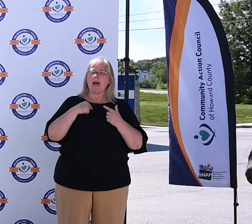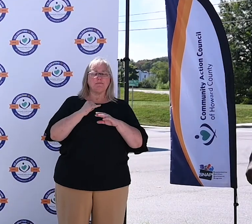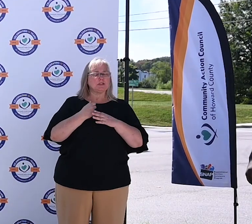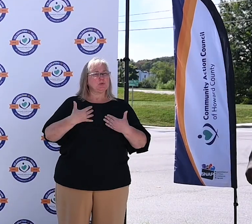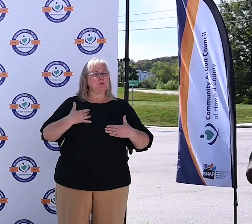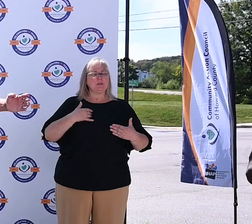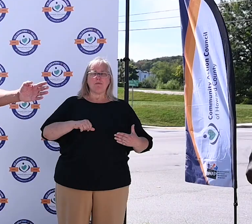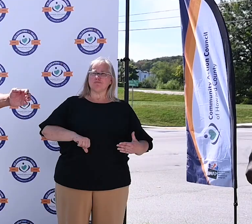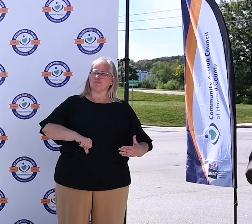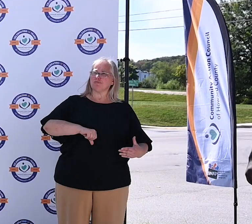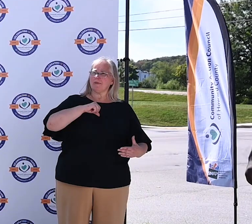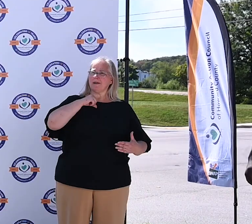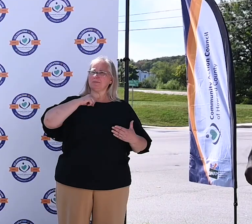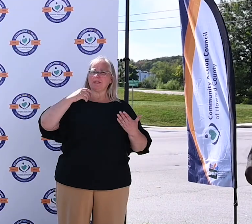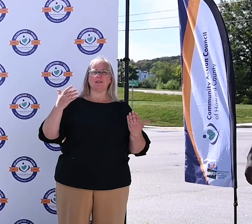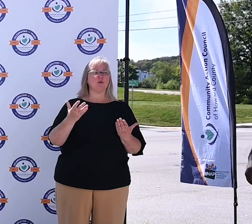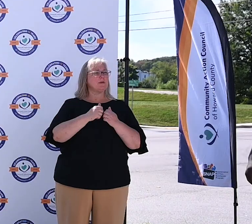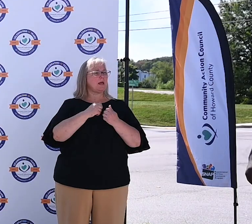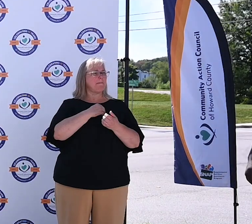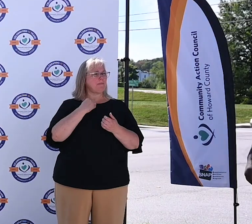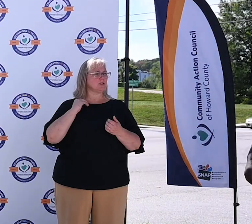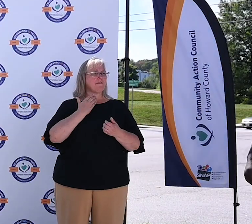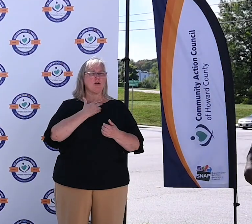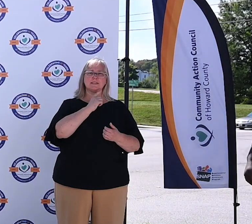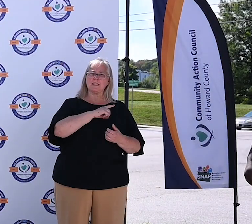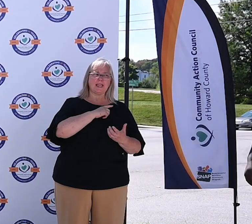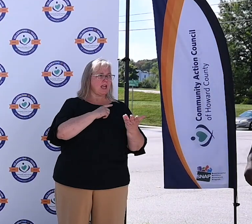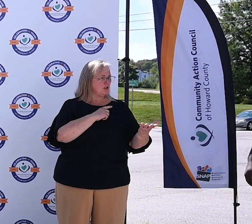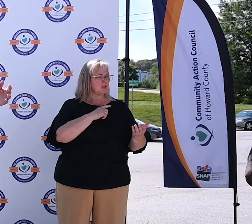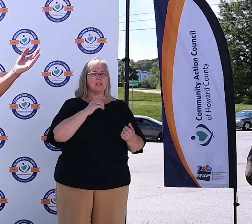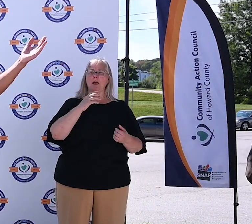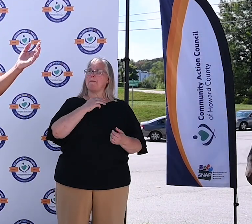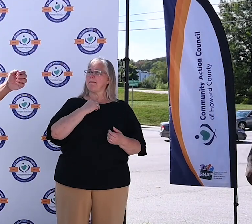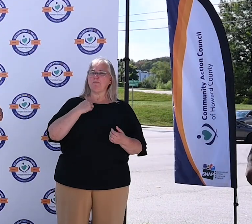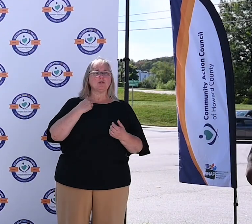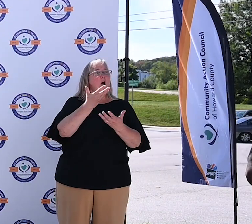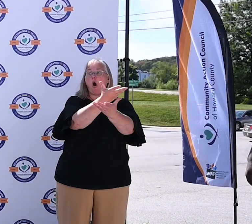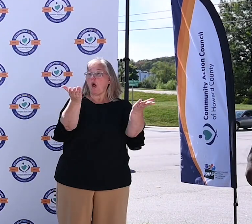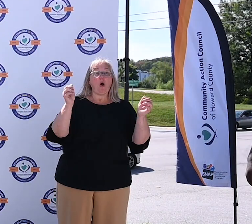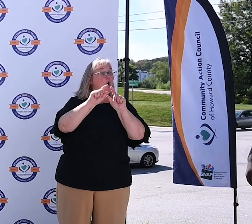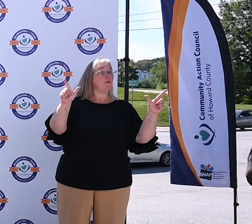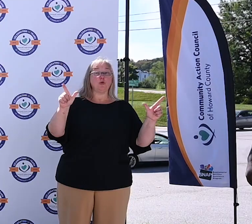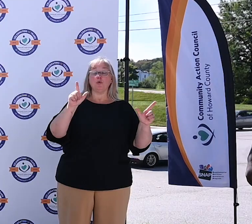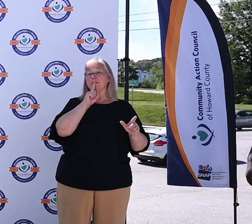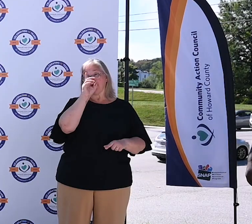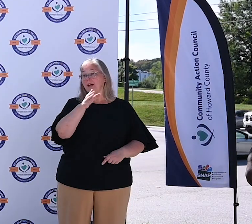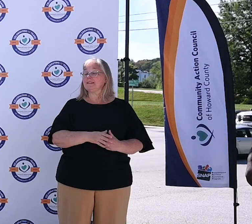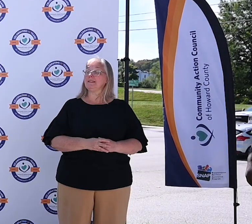really proud to be here with members of our delegation, members with all of you, quite frankly,